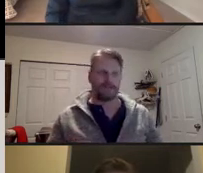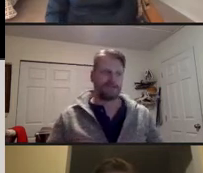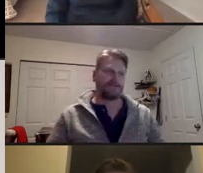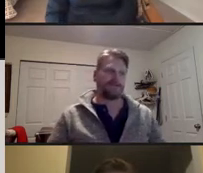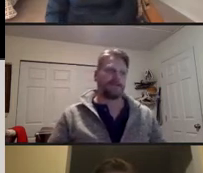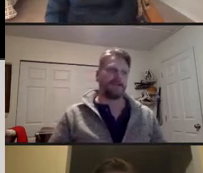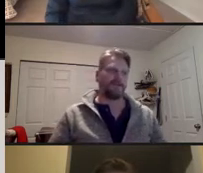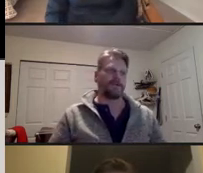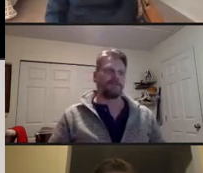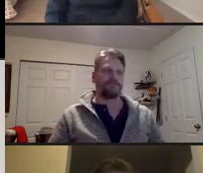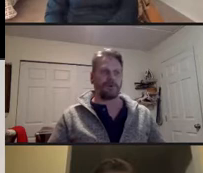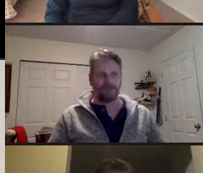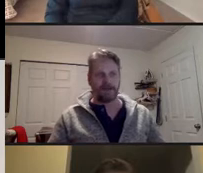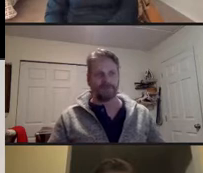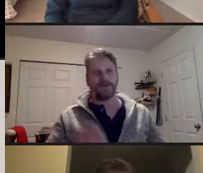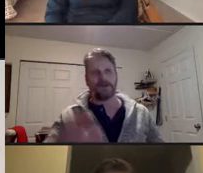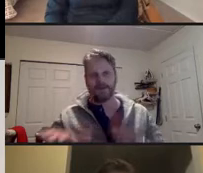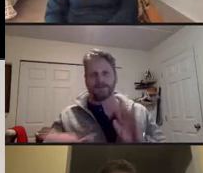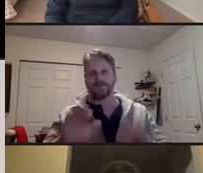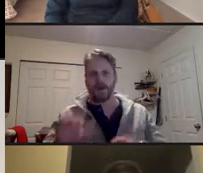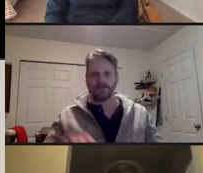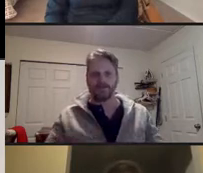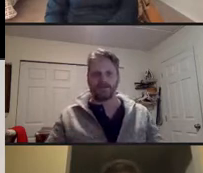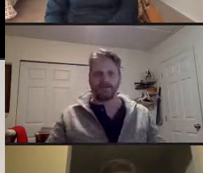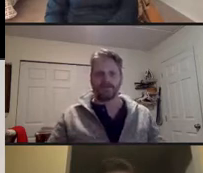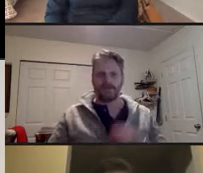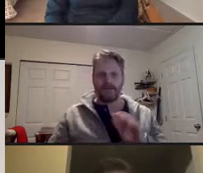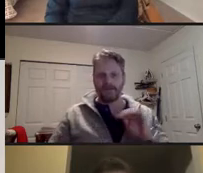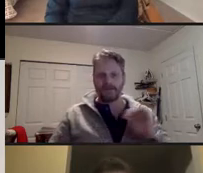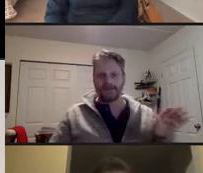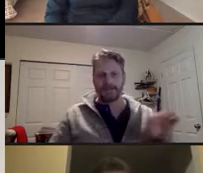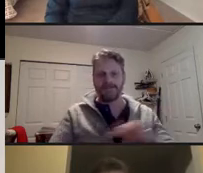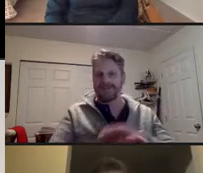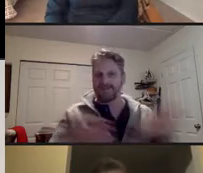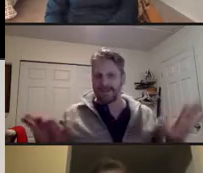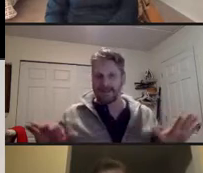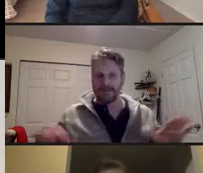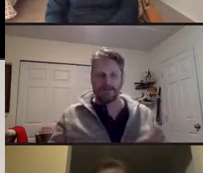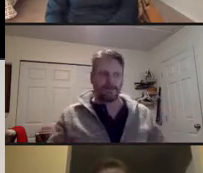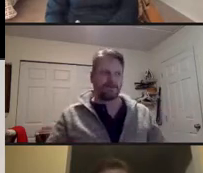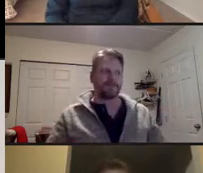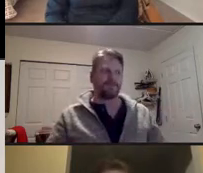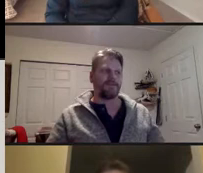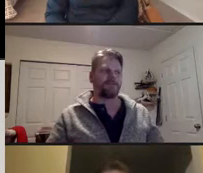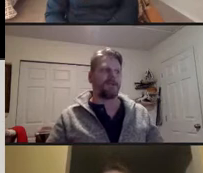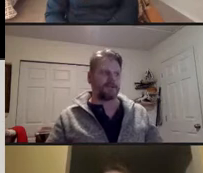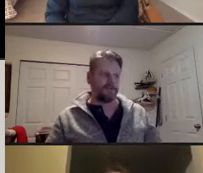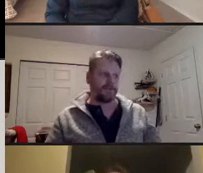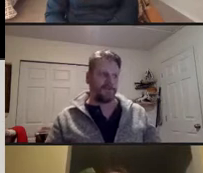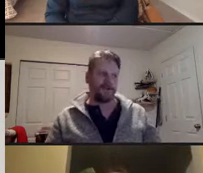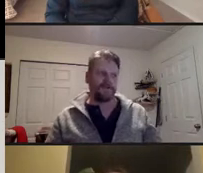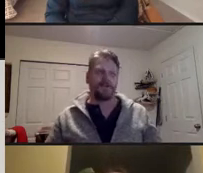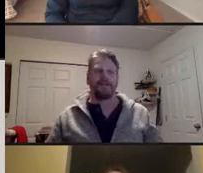pilot project and you go look at the profiles, you'll have that as two options. So you'll know somebody is deaf, can't hear anything, and someone that is